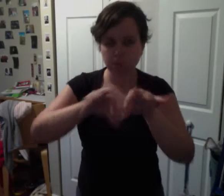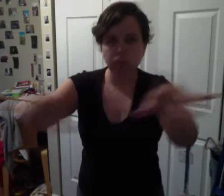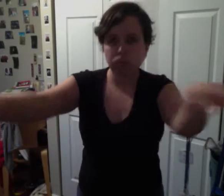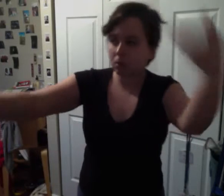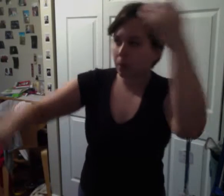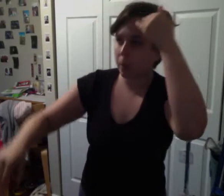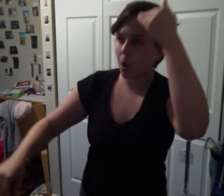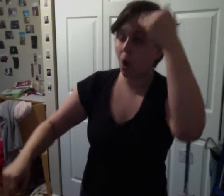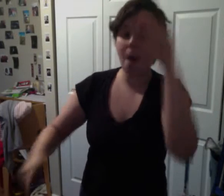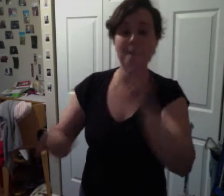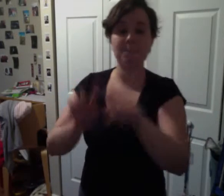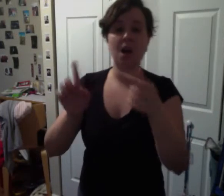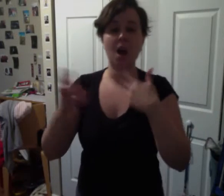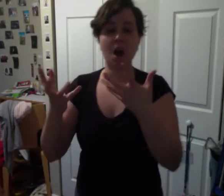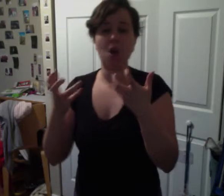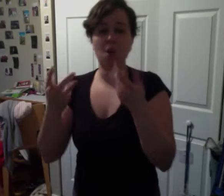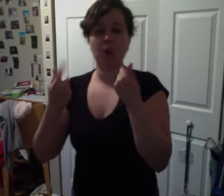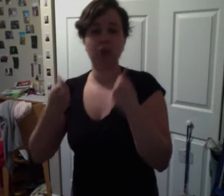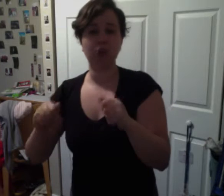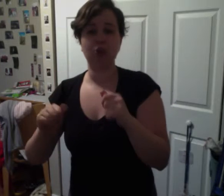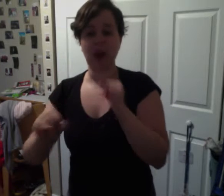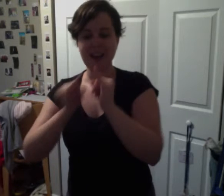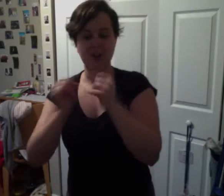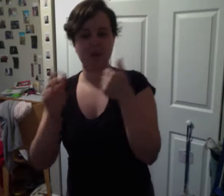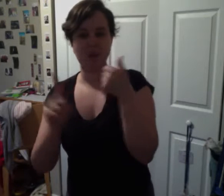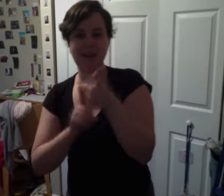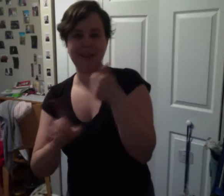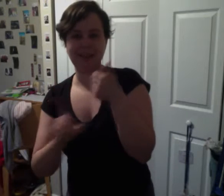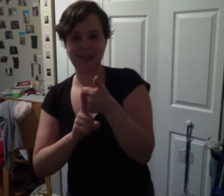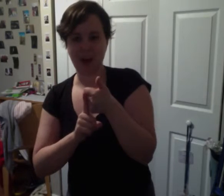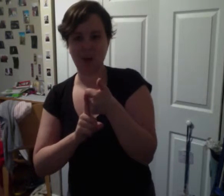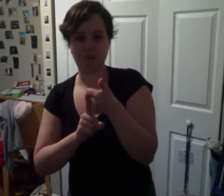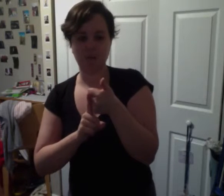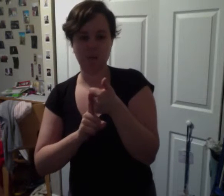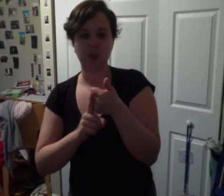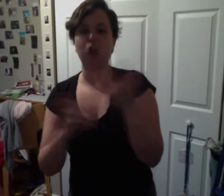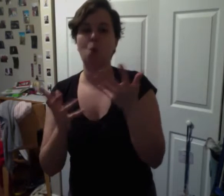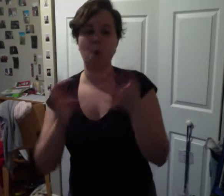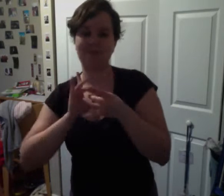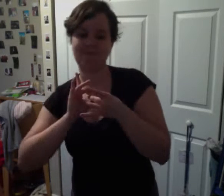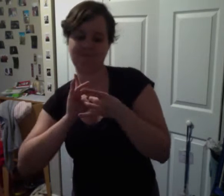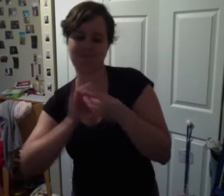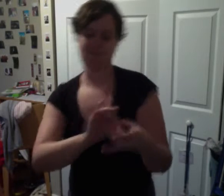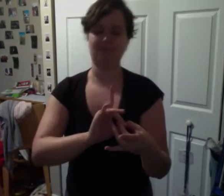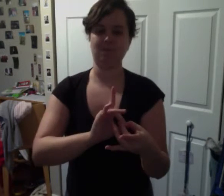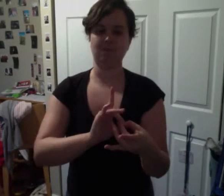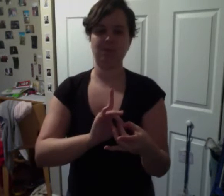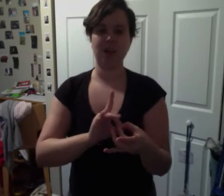interview itself was the purpose of this work, and see if we could give many, many, many people the chance to be listened to in this